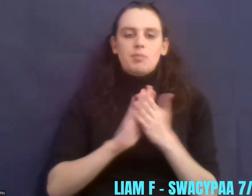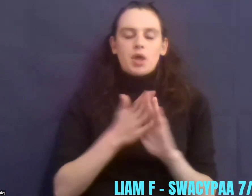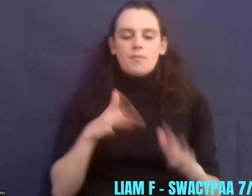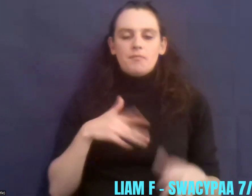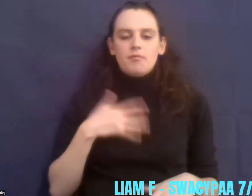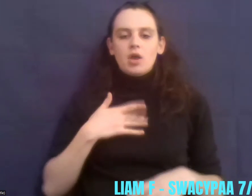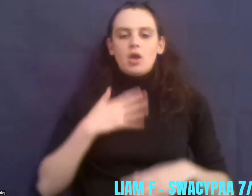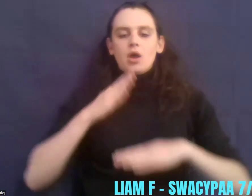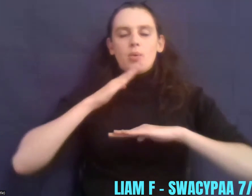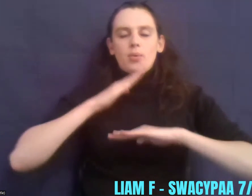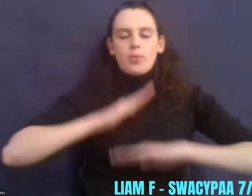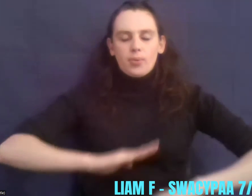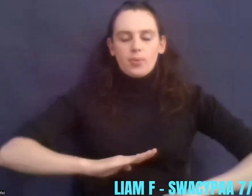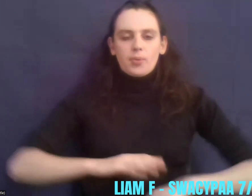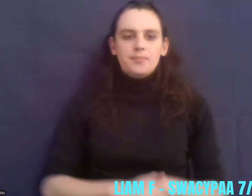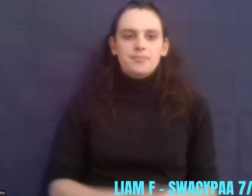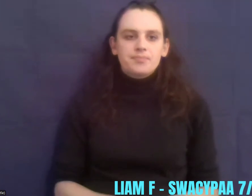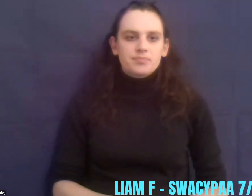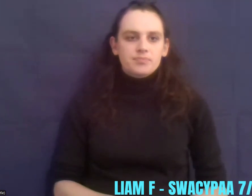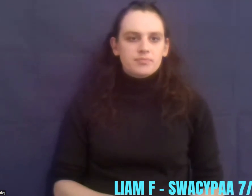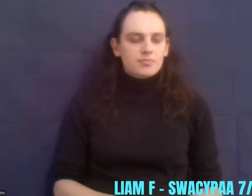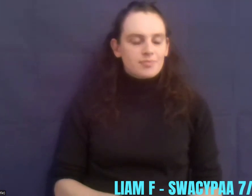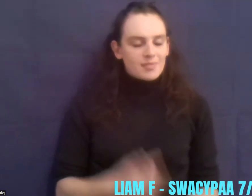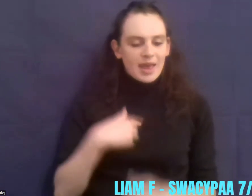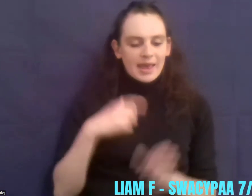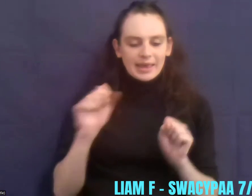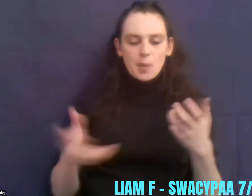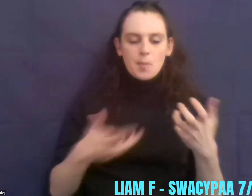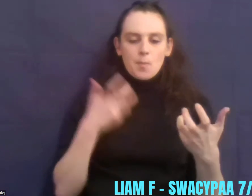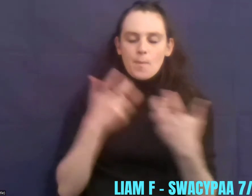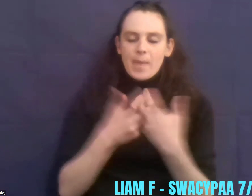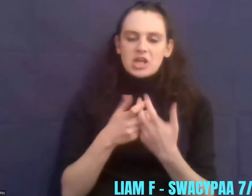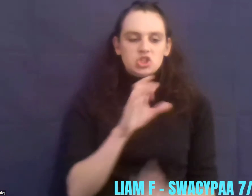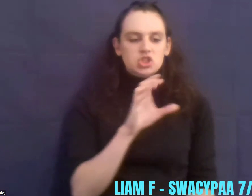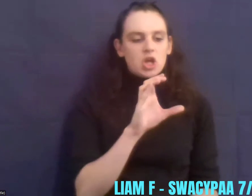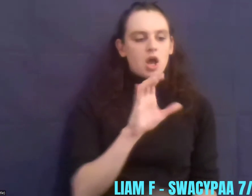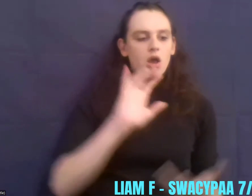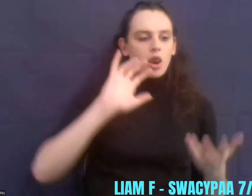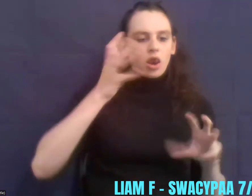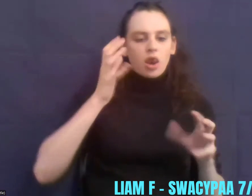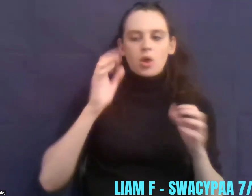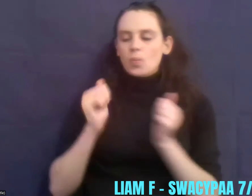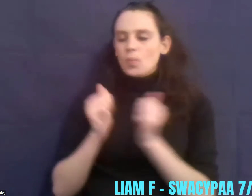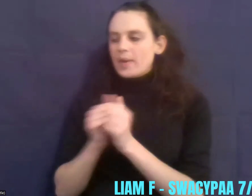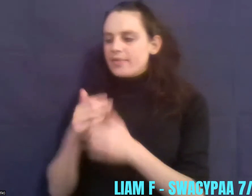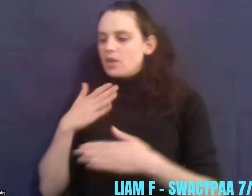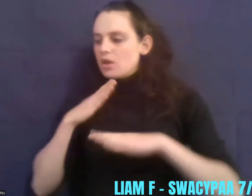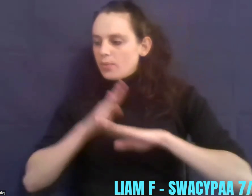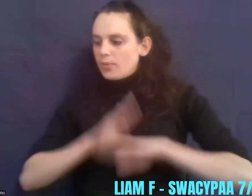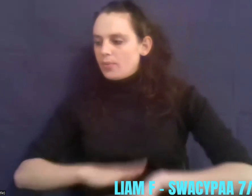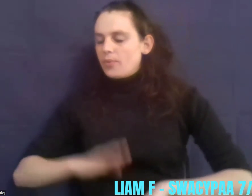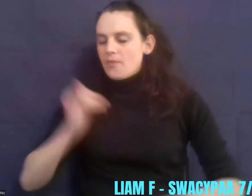I'm only able to match calamity with serenity if I stay out of my own will and I stay in God's will.